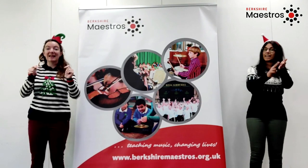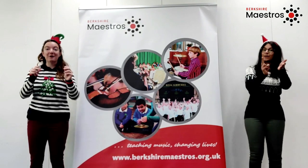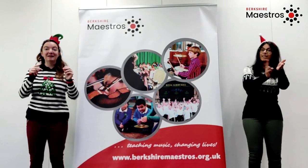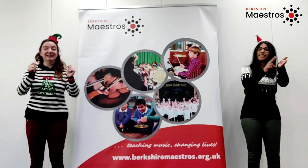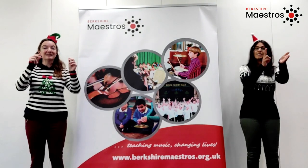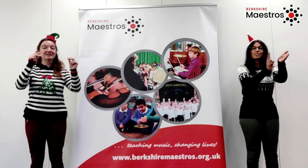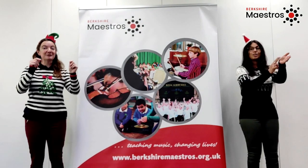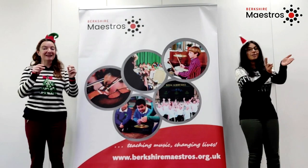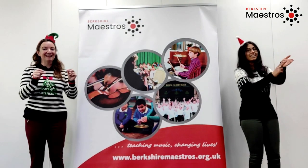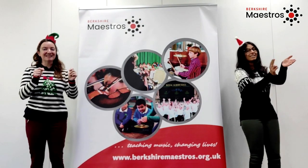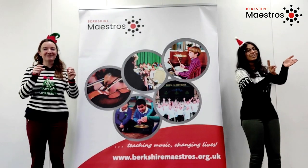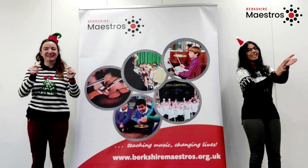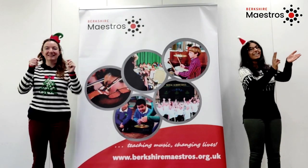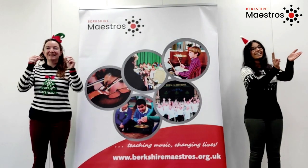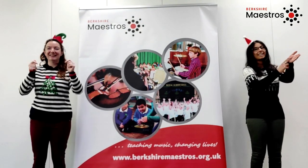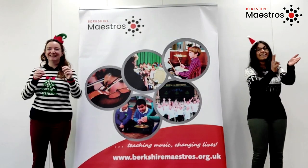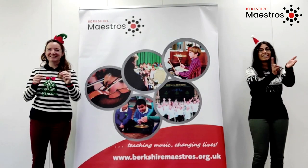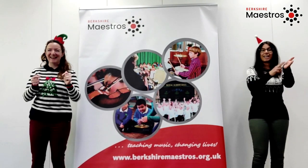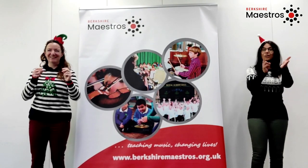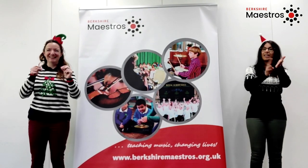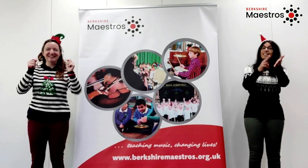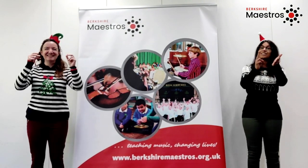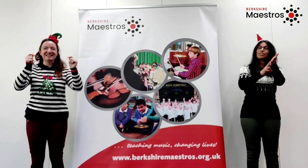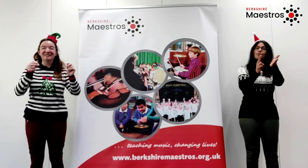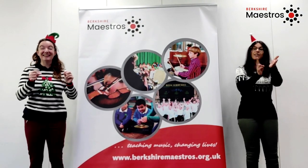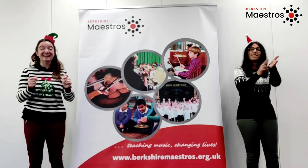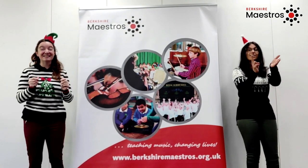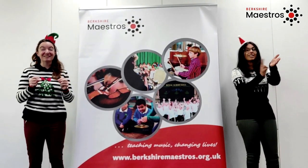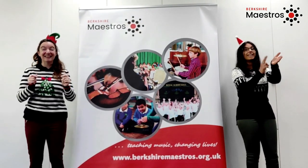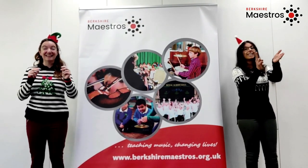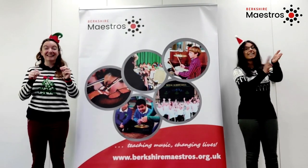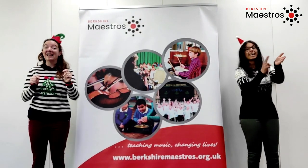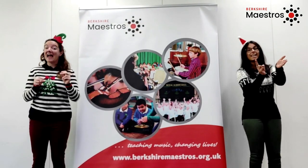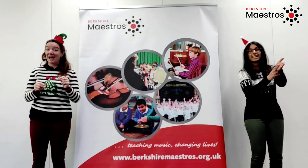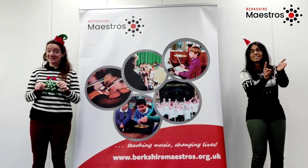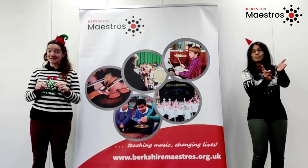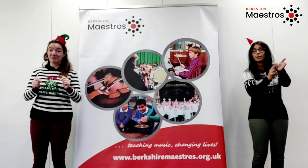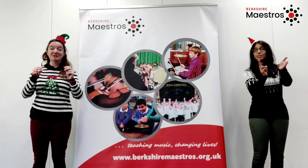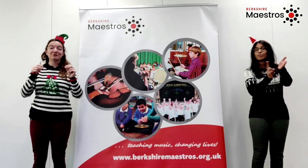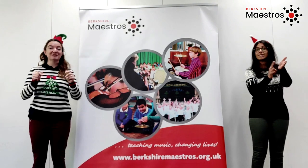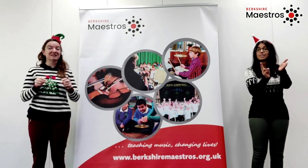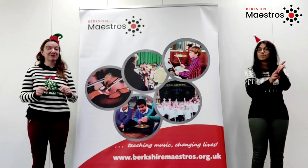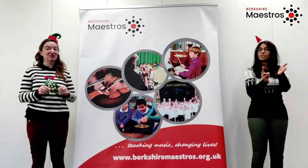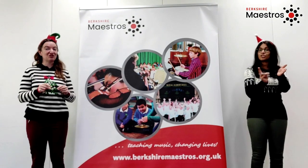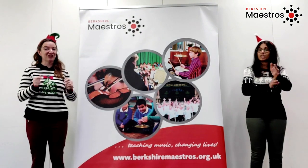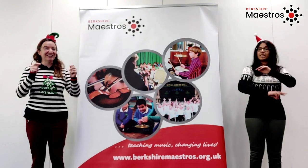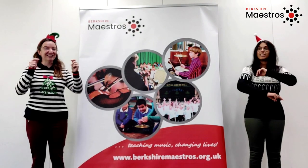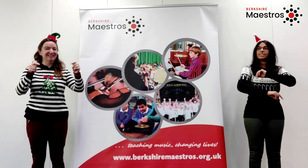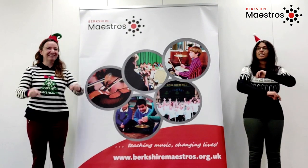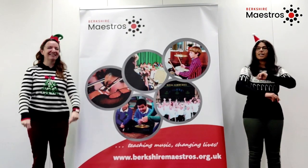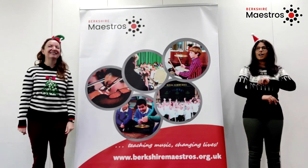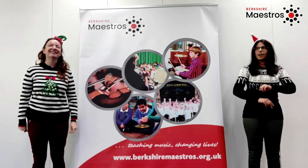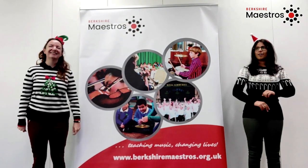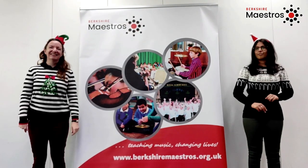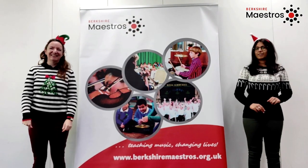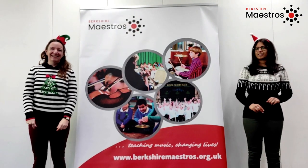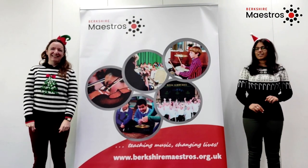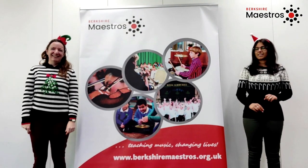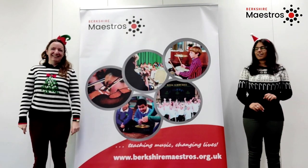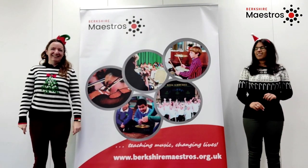Now let's do a little clicking. Now let's do a little clicking and spread Christmas cheer. Fantastic. I